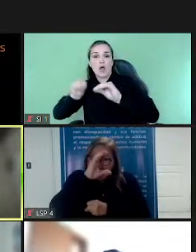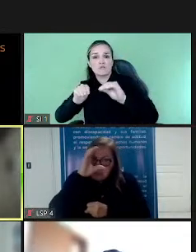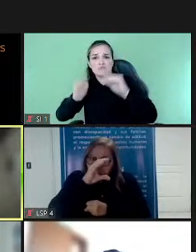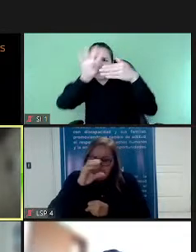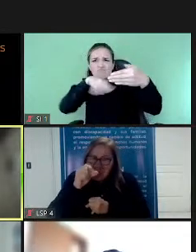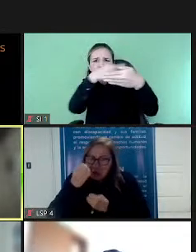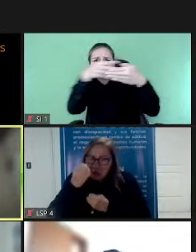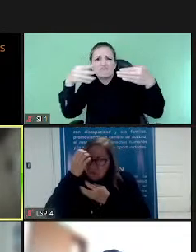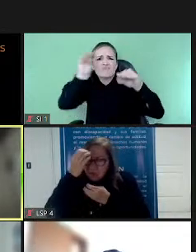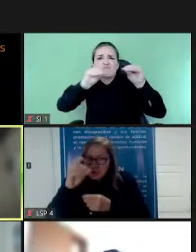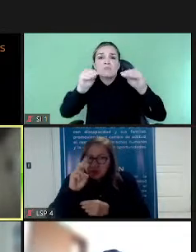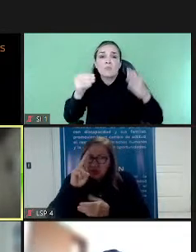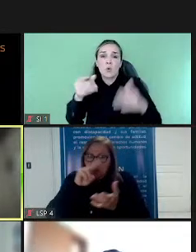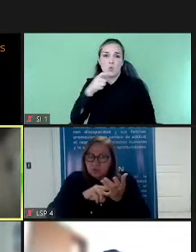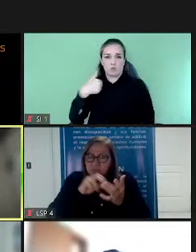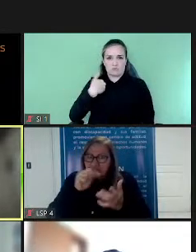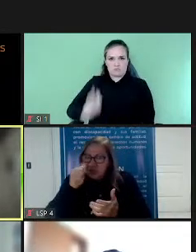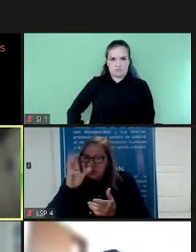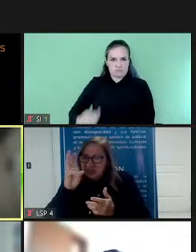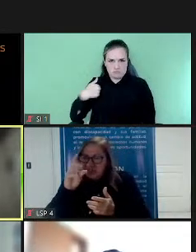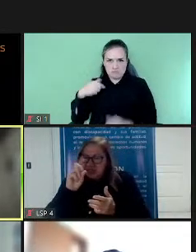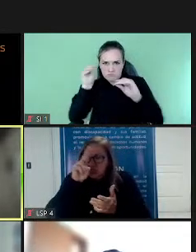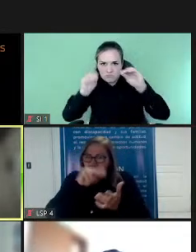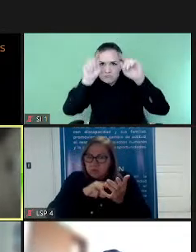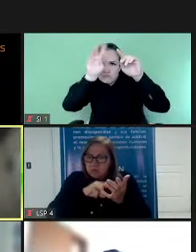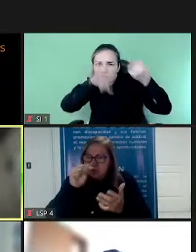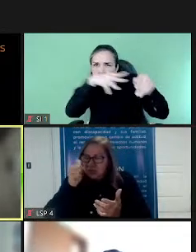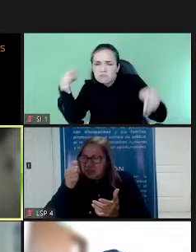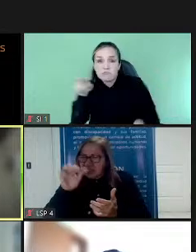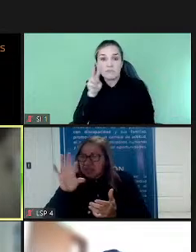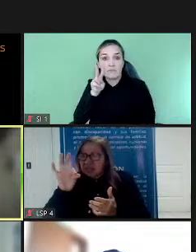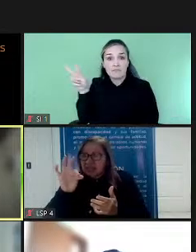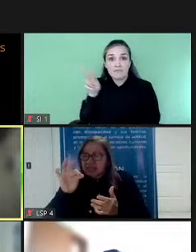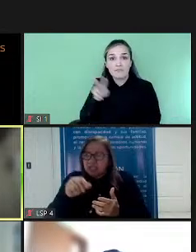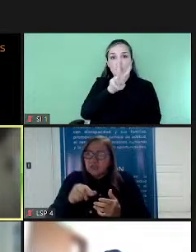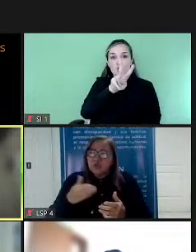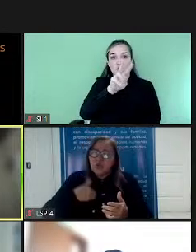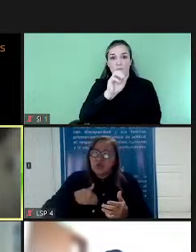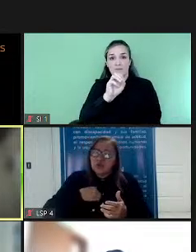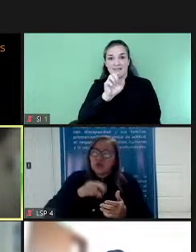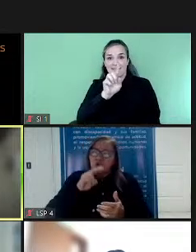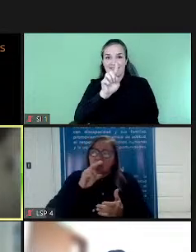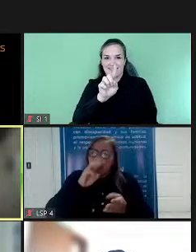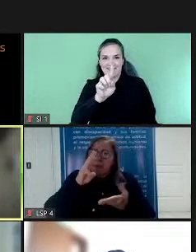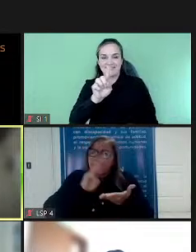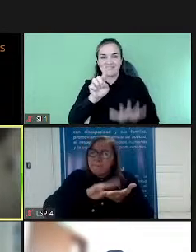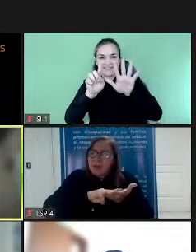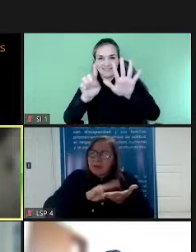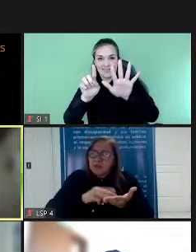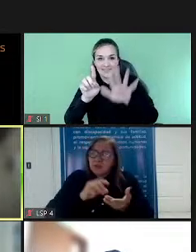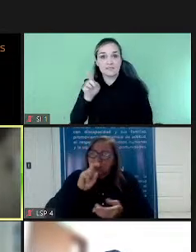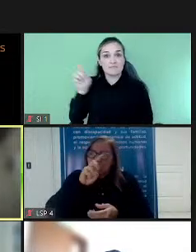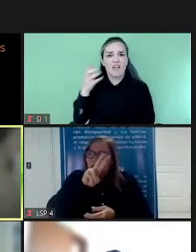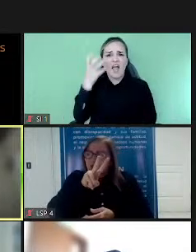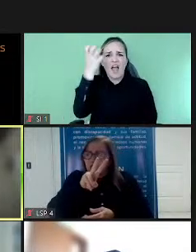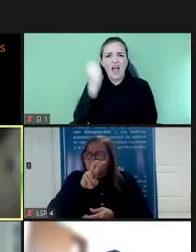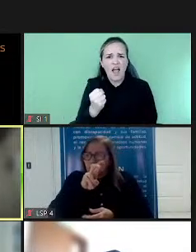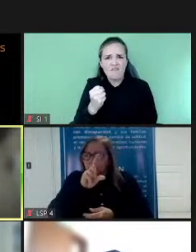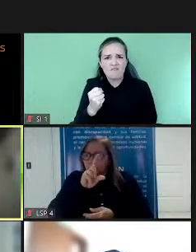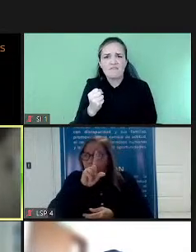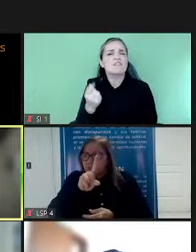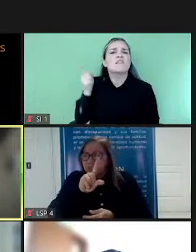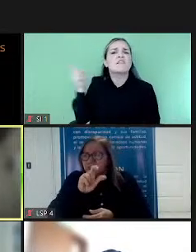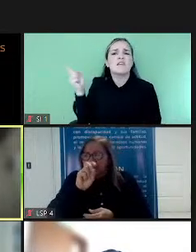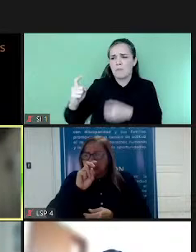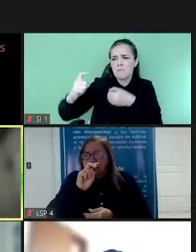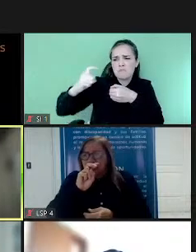myself and we can see that in between 2016 and 2019 the republic of argentina had enrollment of 200